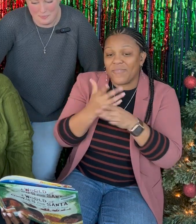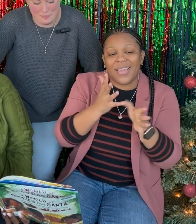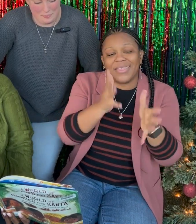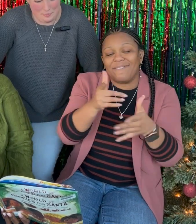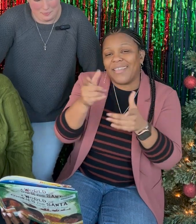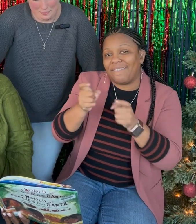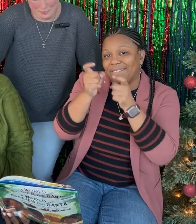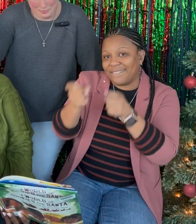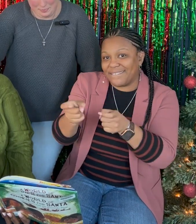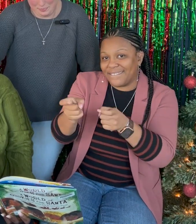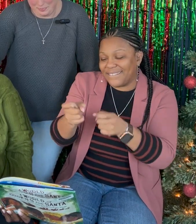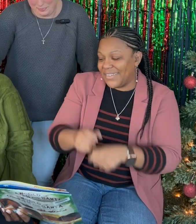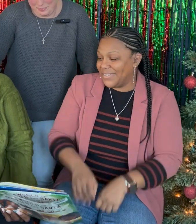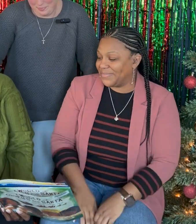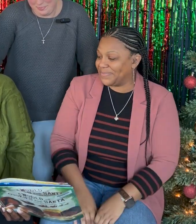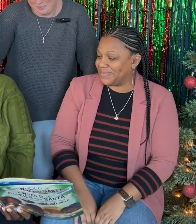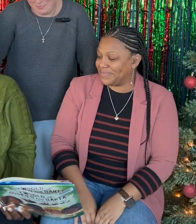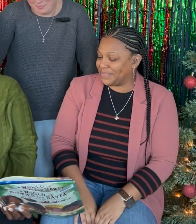gifts.